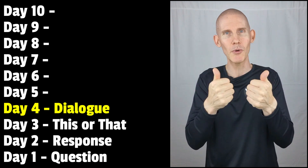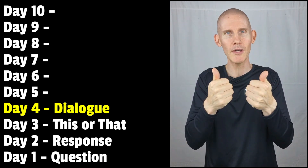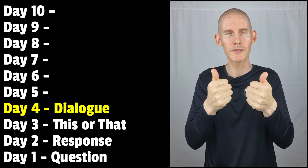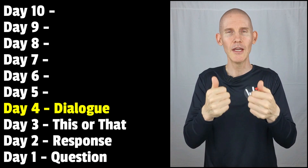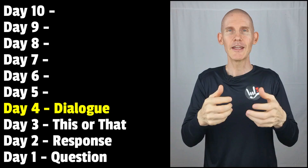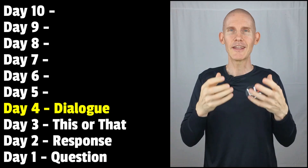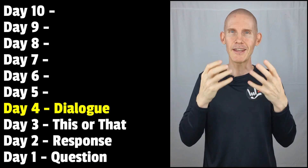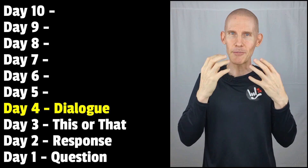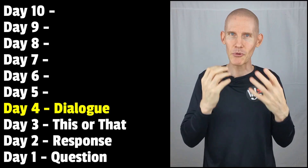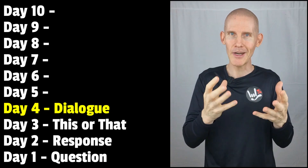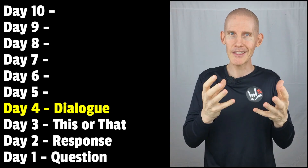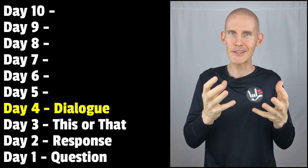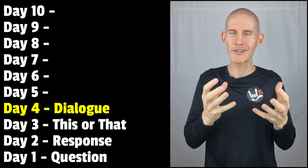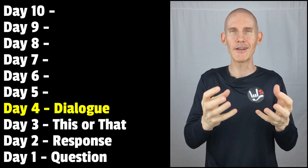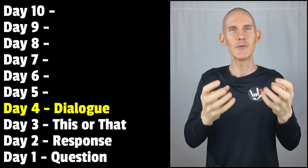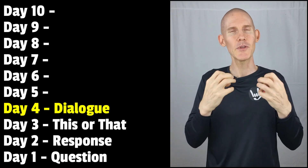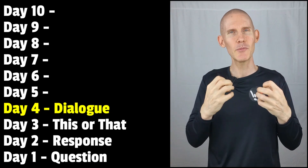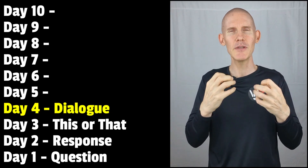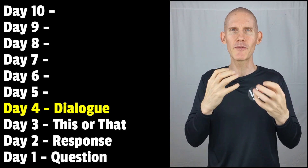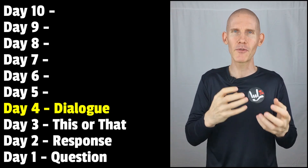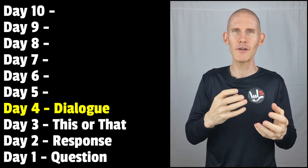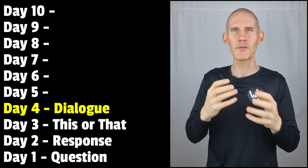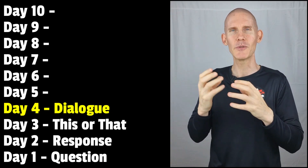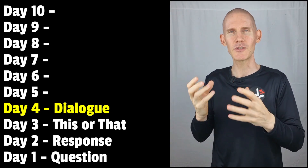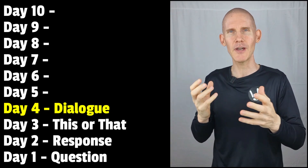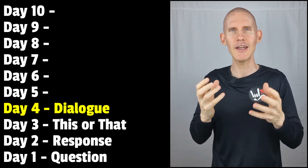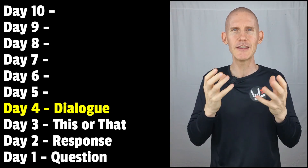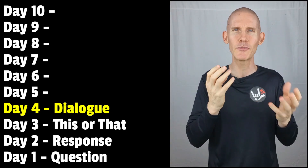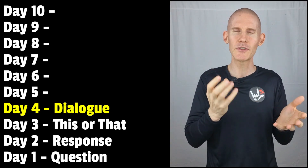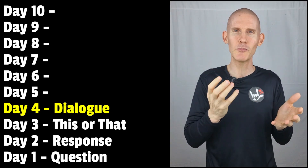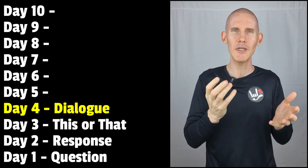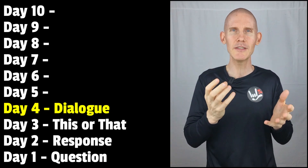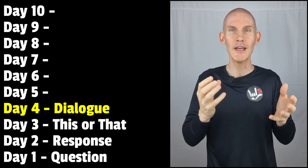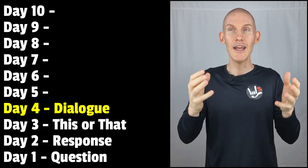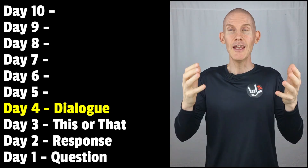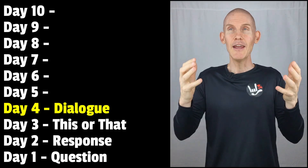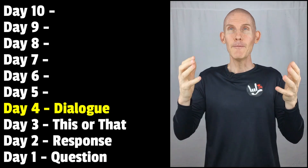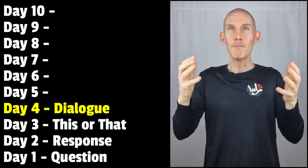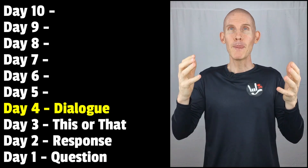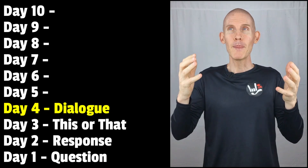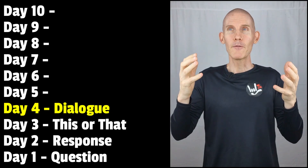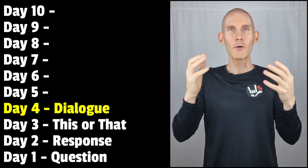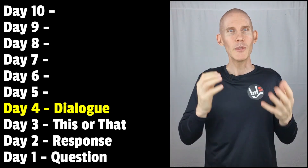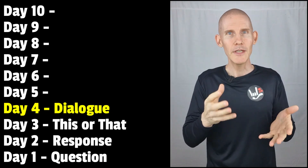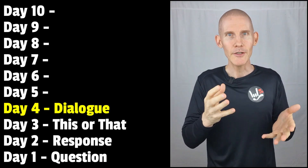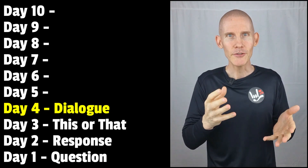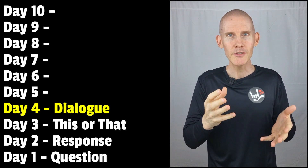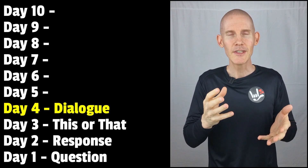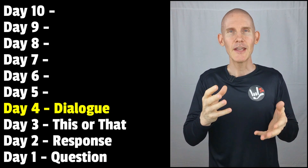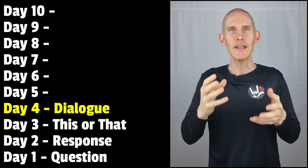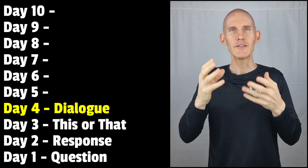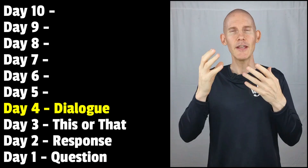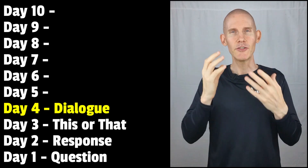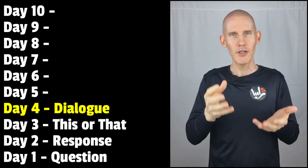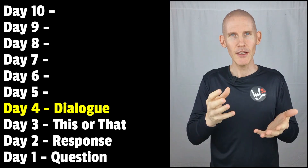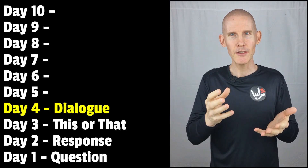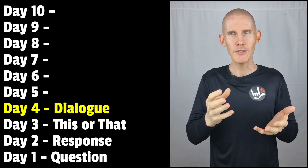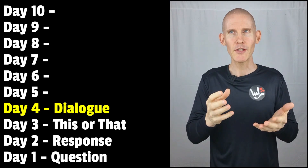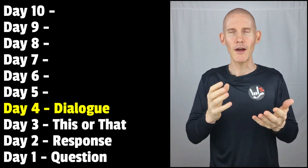response. Get practice signing with me, front from the side, different speeds. For beginners, it's a challenge